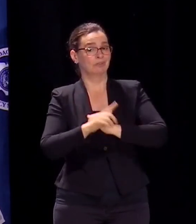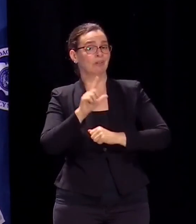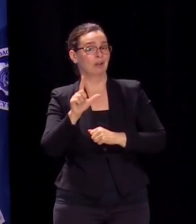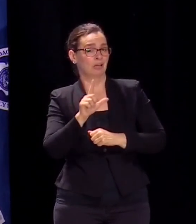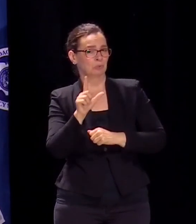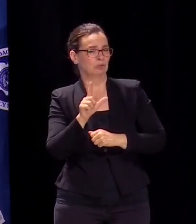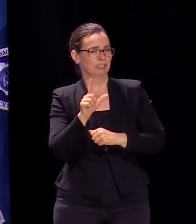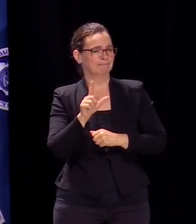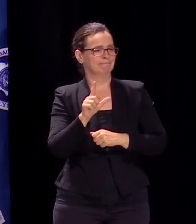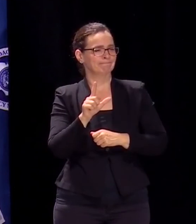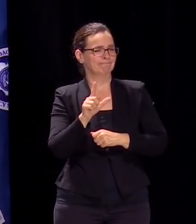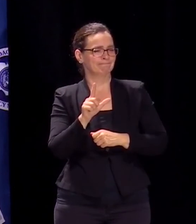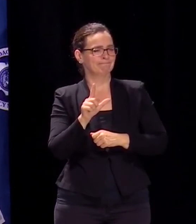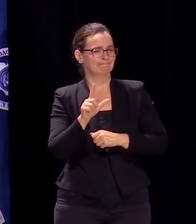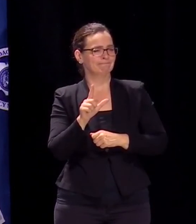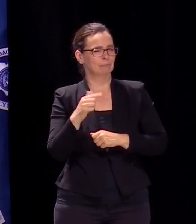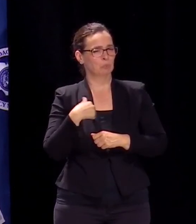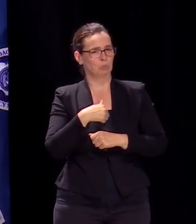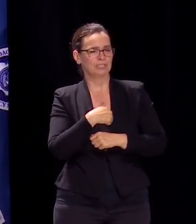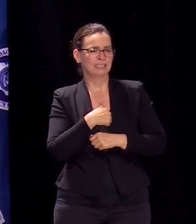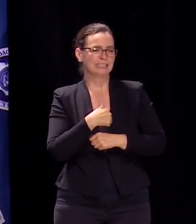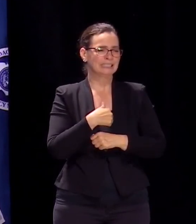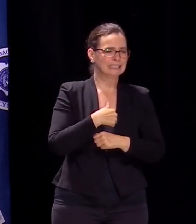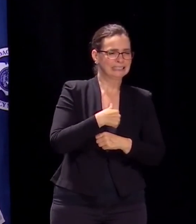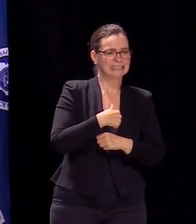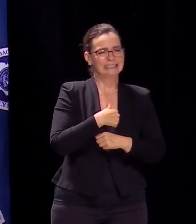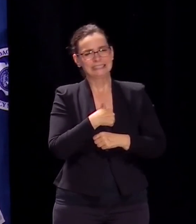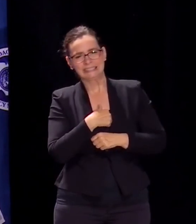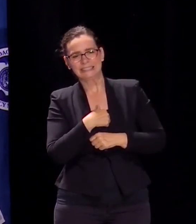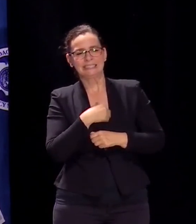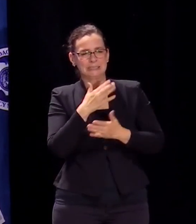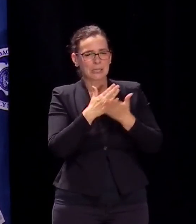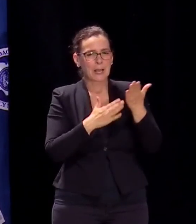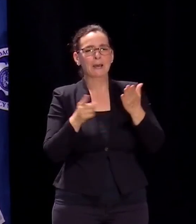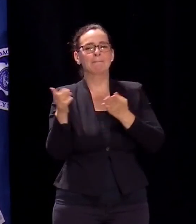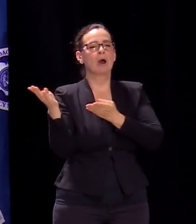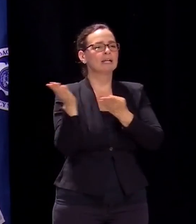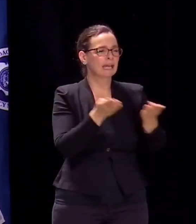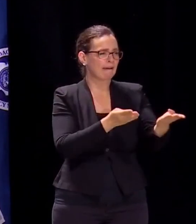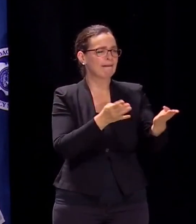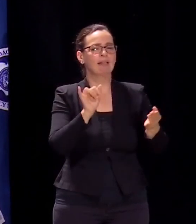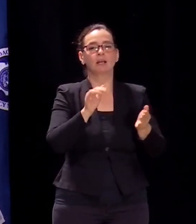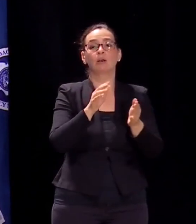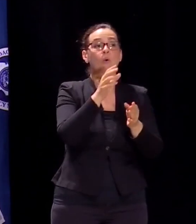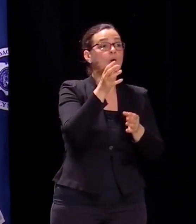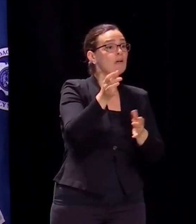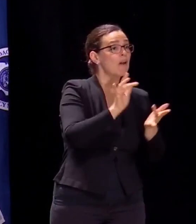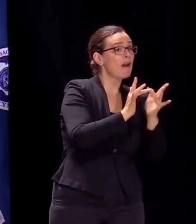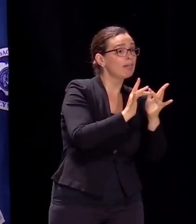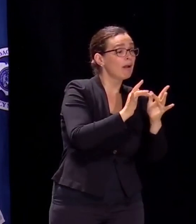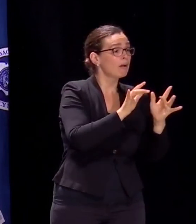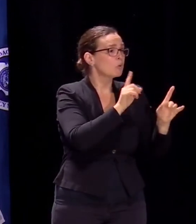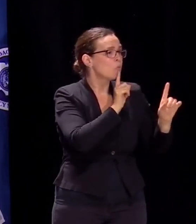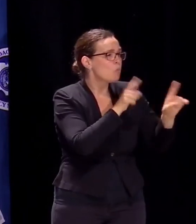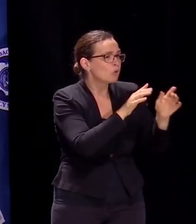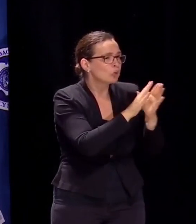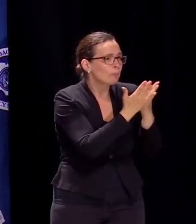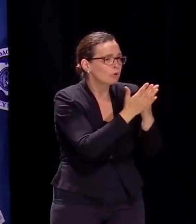type system. We want to move things along. Budget clarity matters